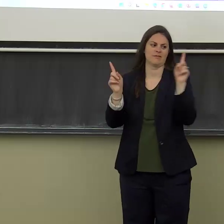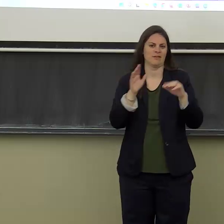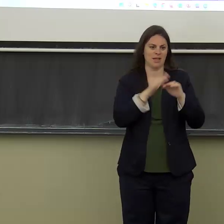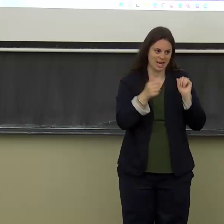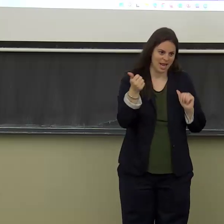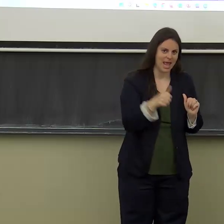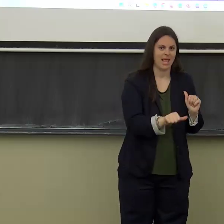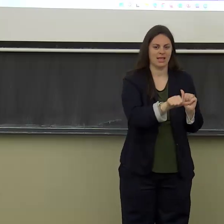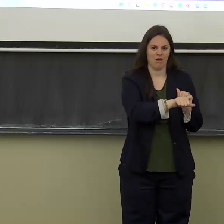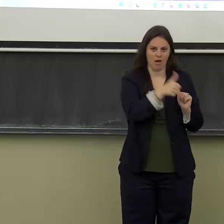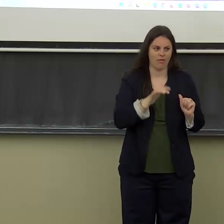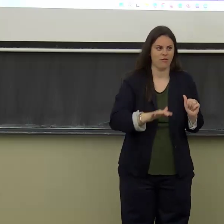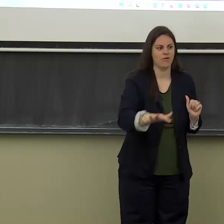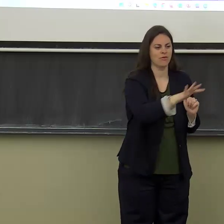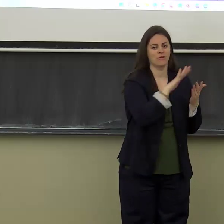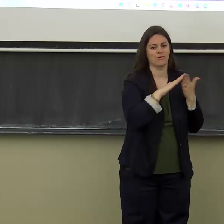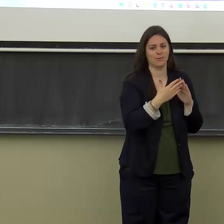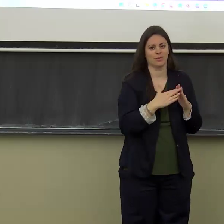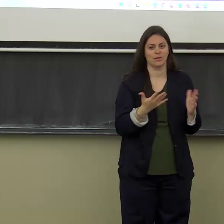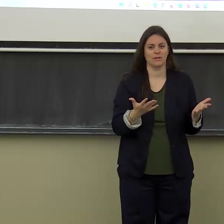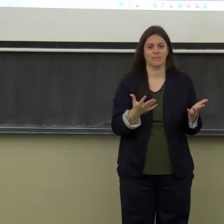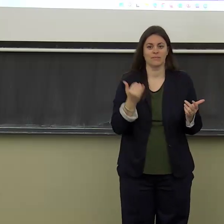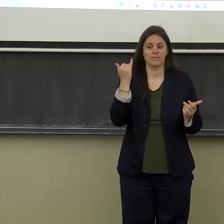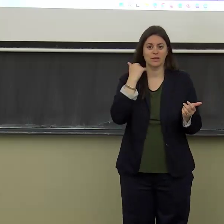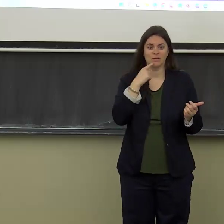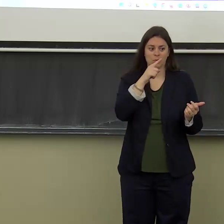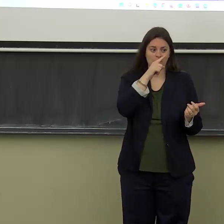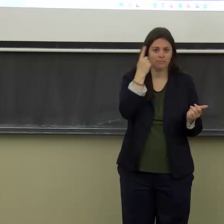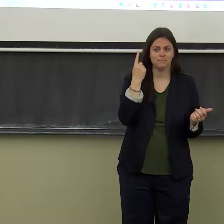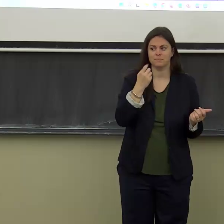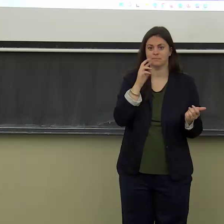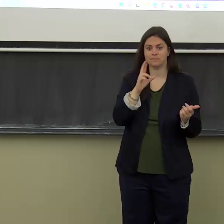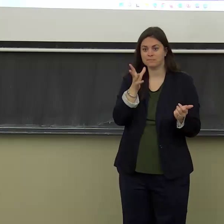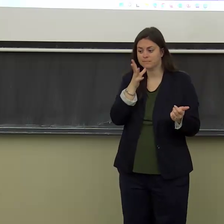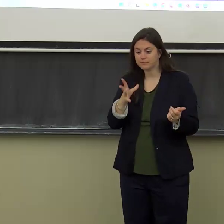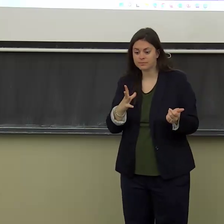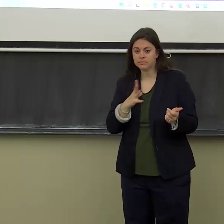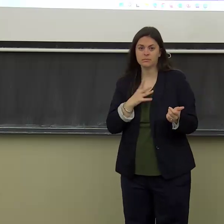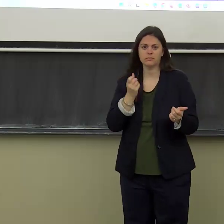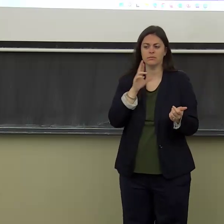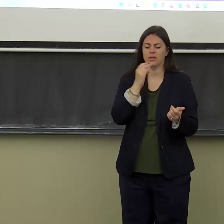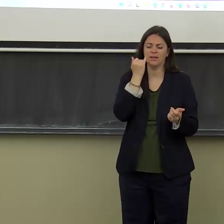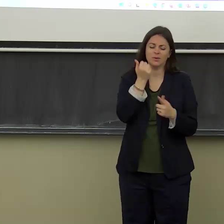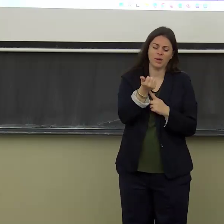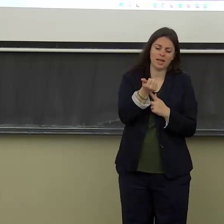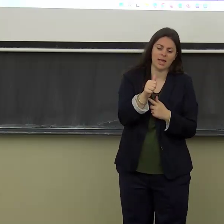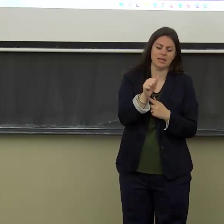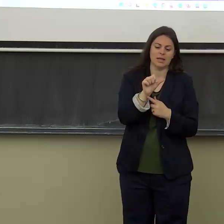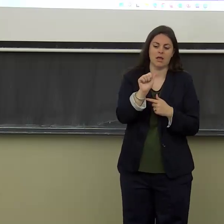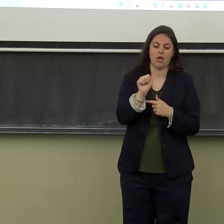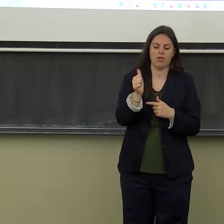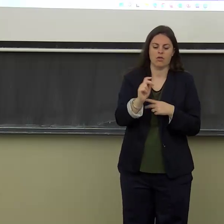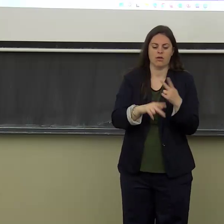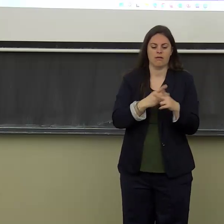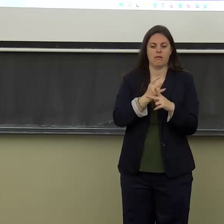other community, in that if you are Black, or if you are a woman, or if you are any other protected group